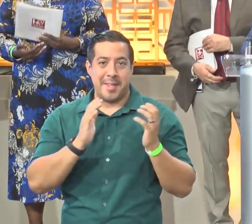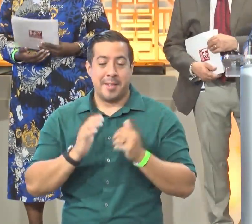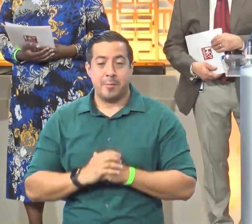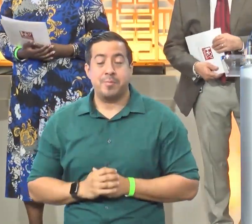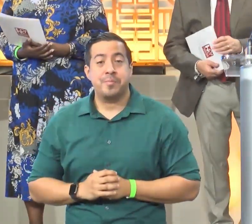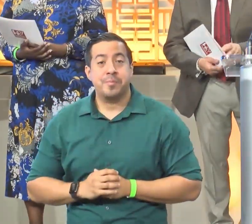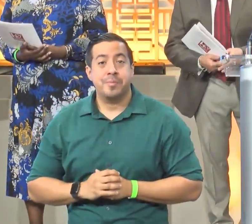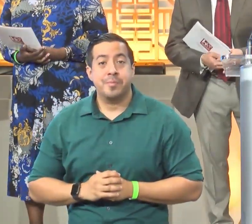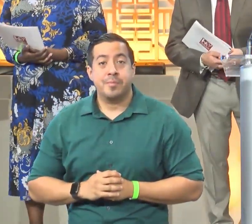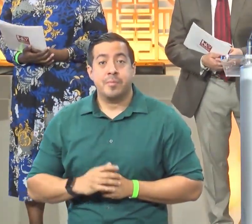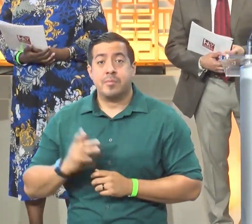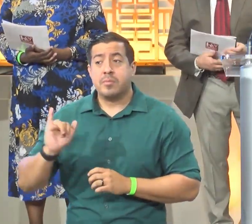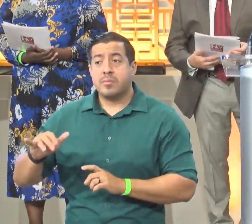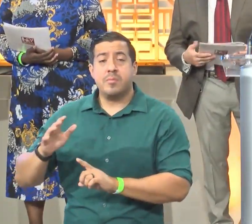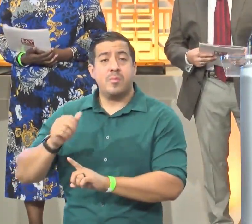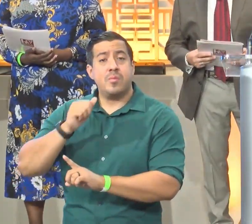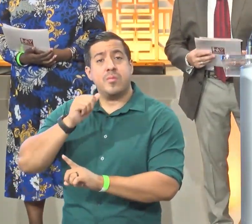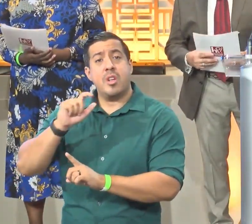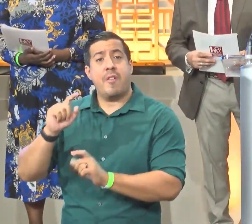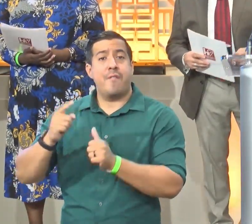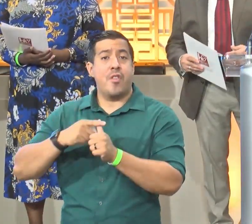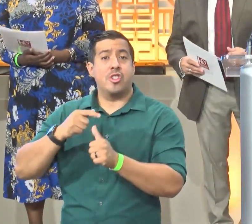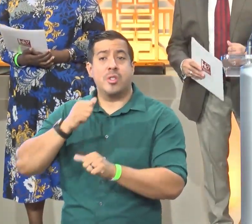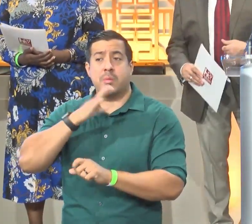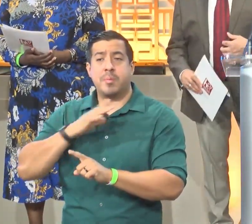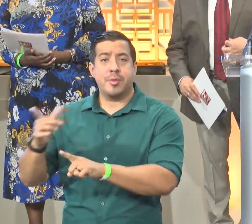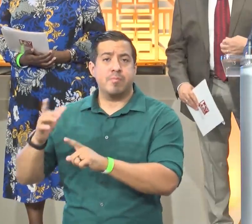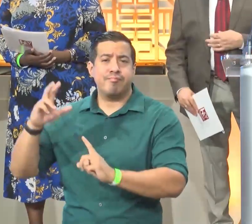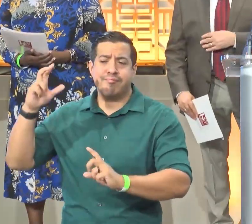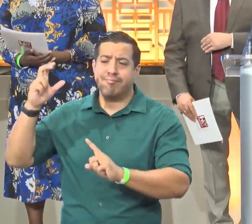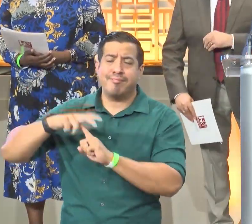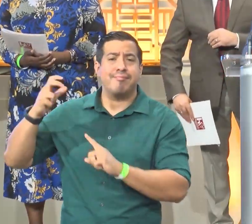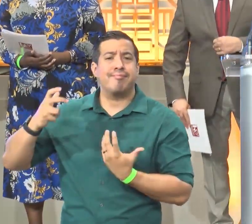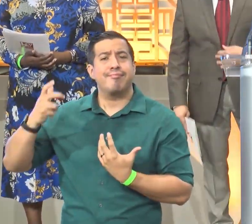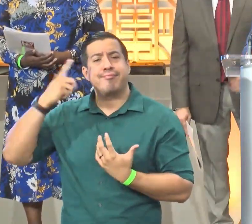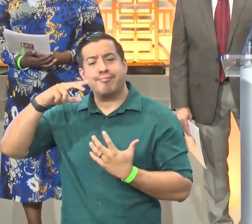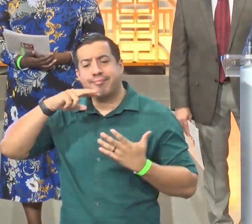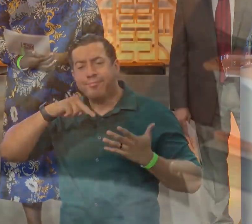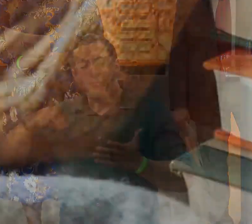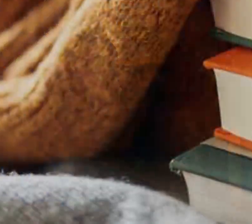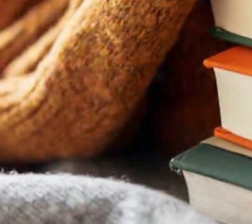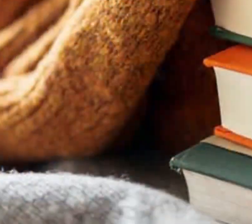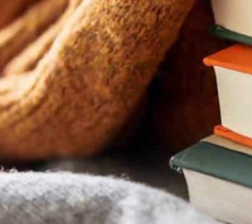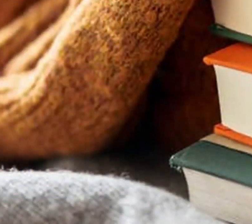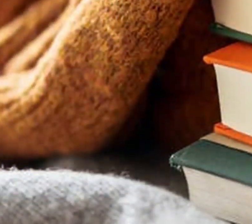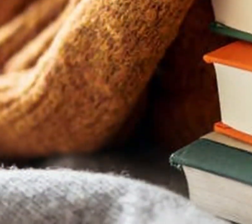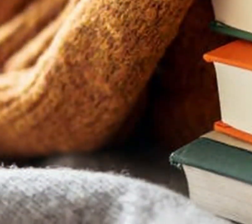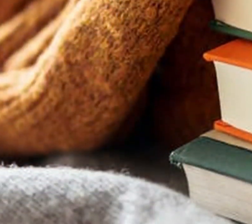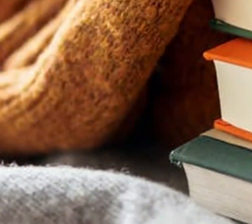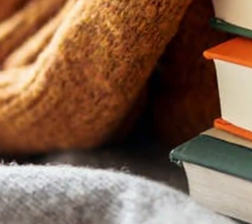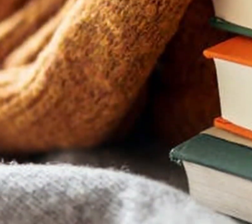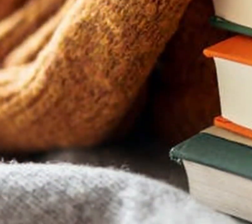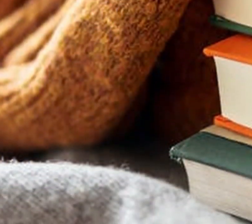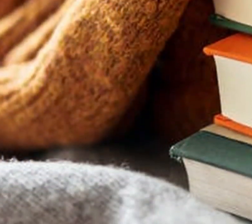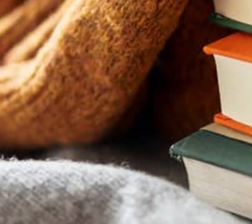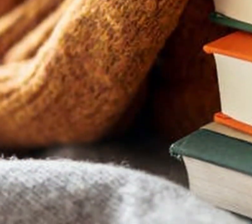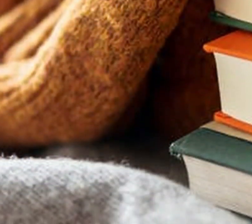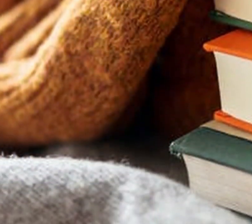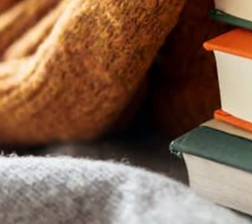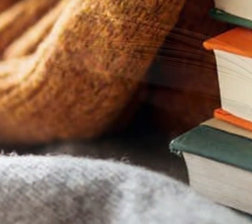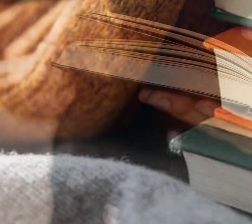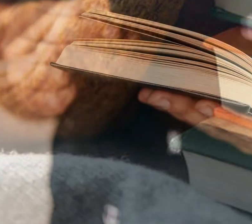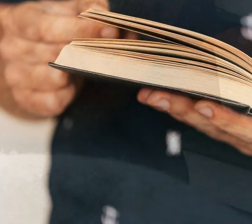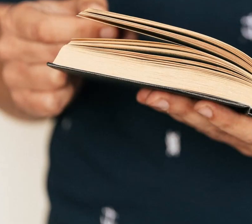The former First Lady was a champion for reading and literacy who devoted her life to promoting the cause of